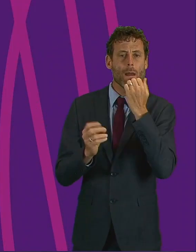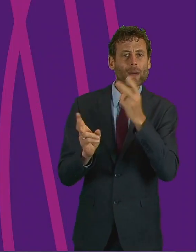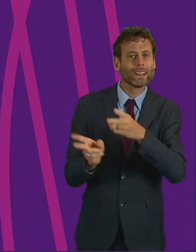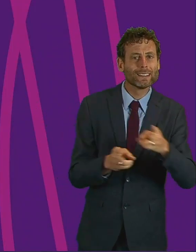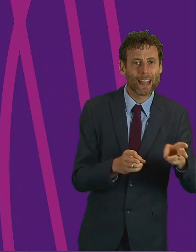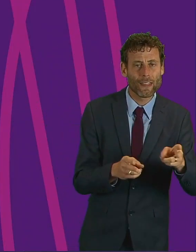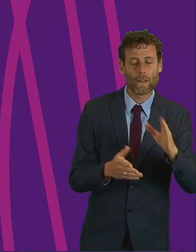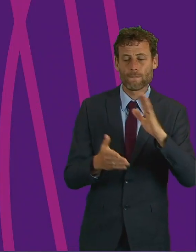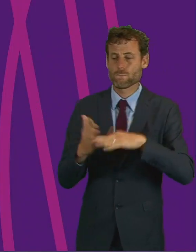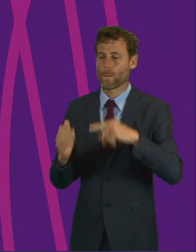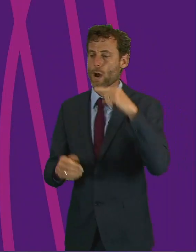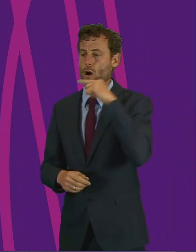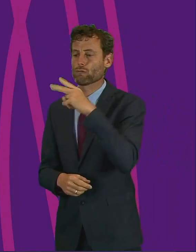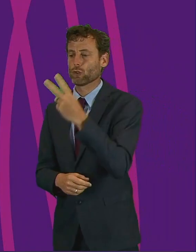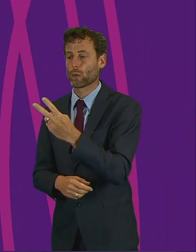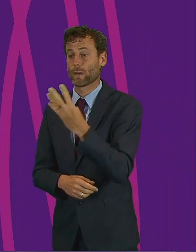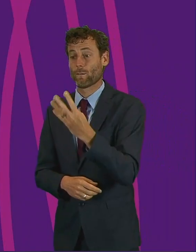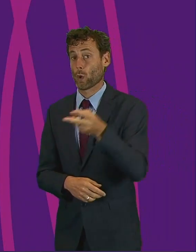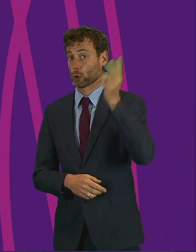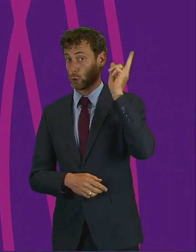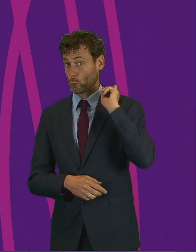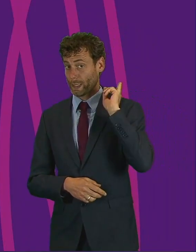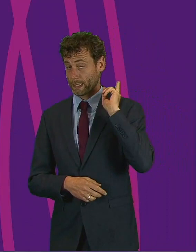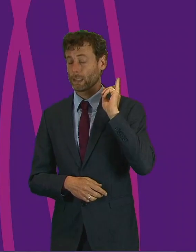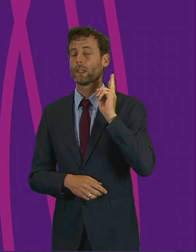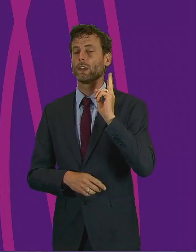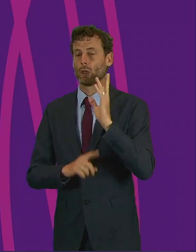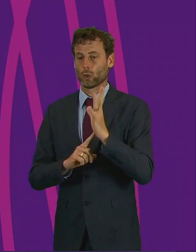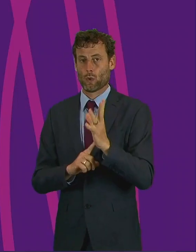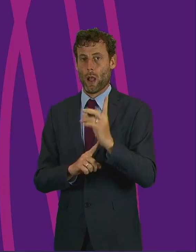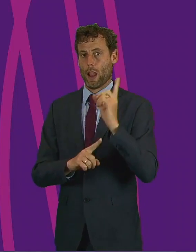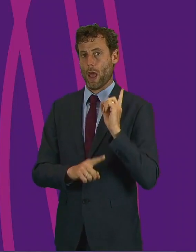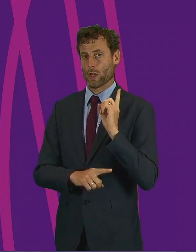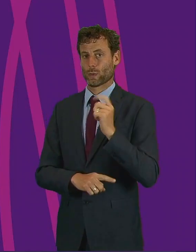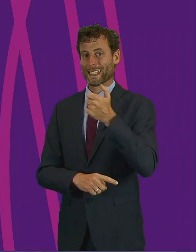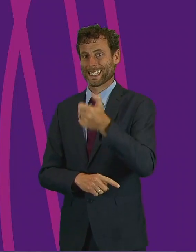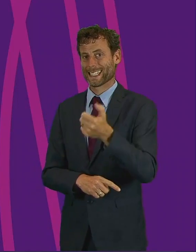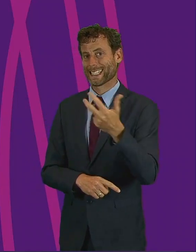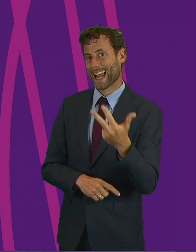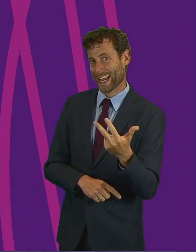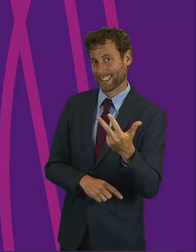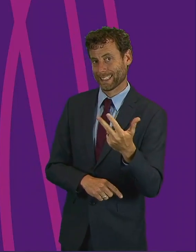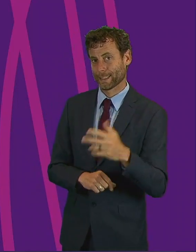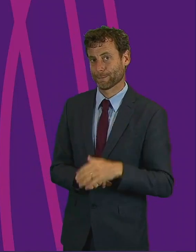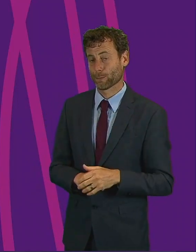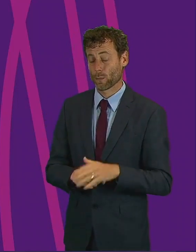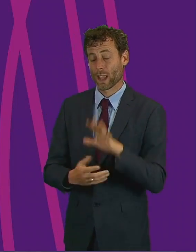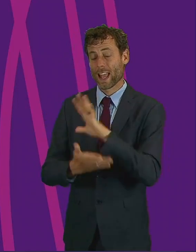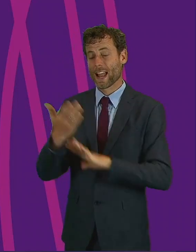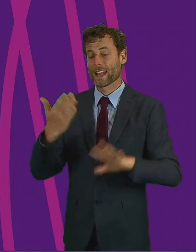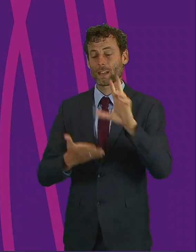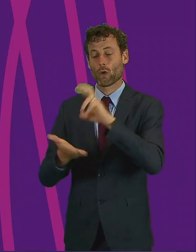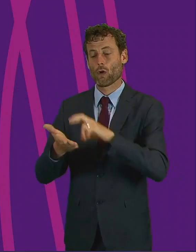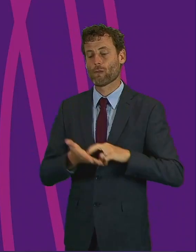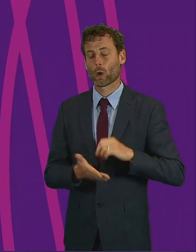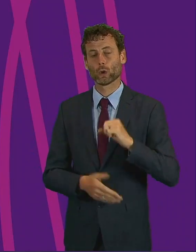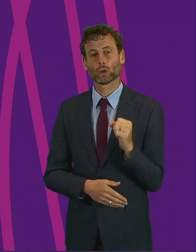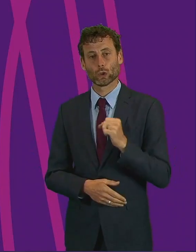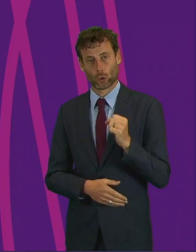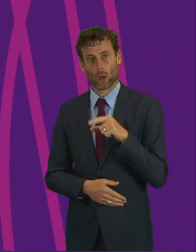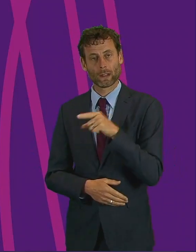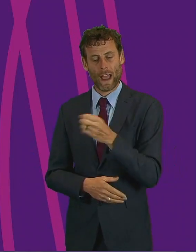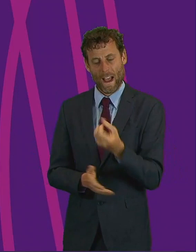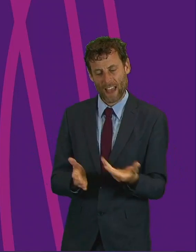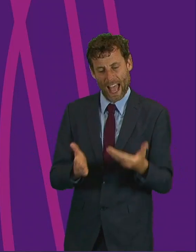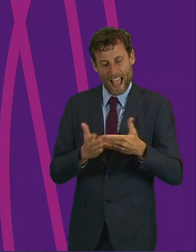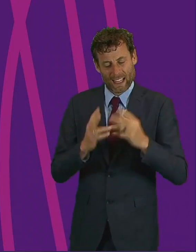from 124 last week to 68 in the most recent week. National Records of Scotland has also published an additional analysis